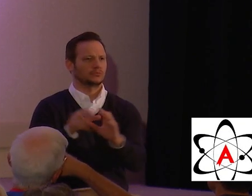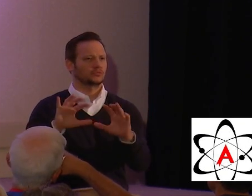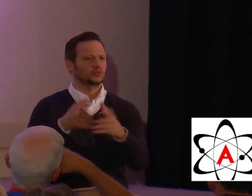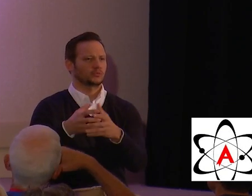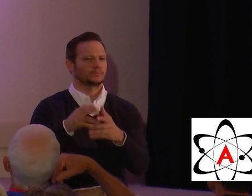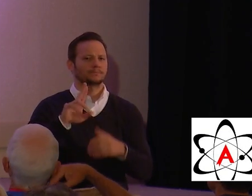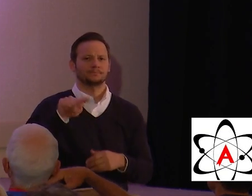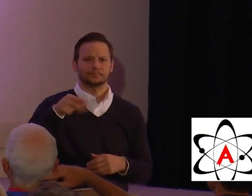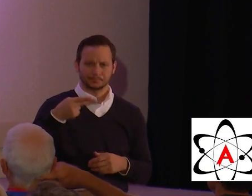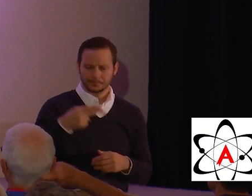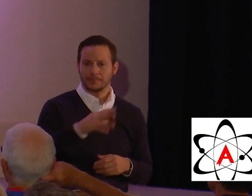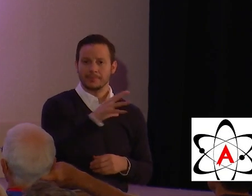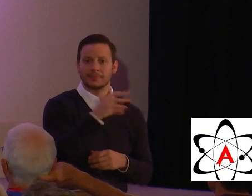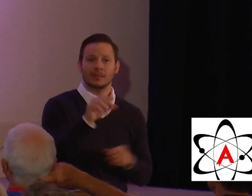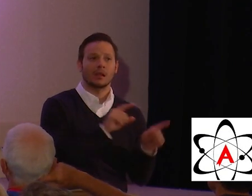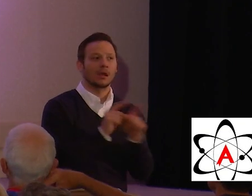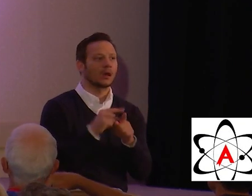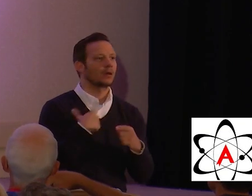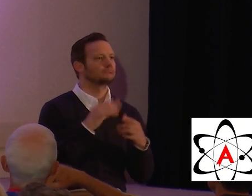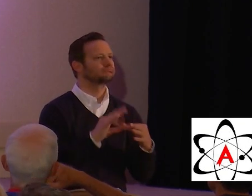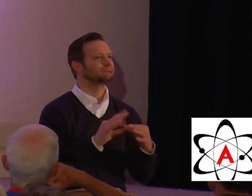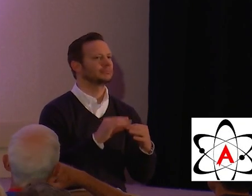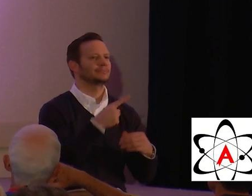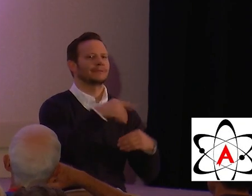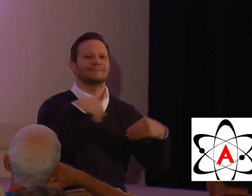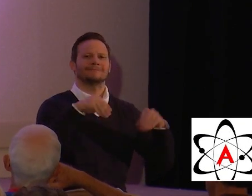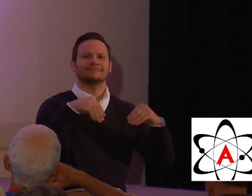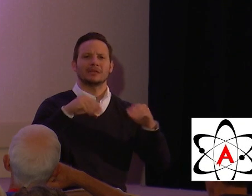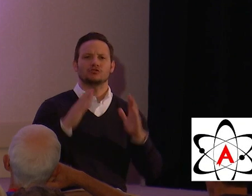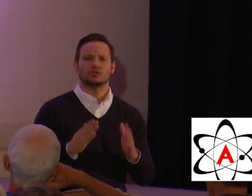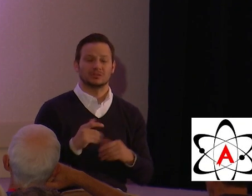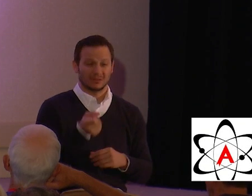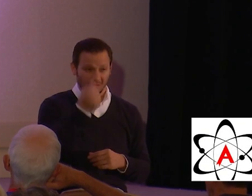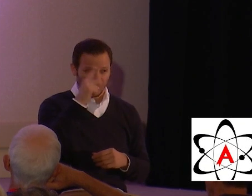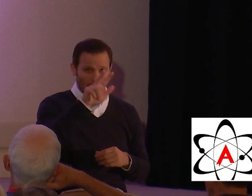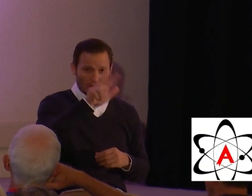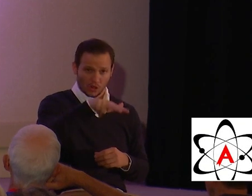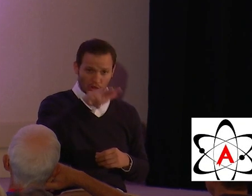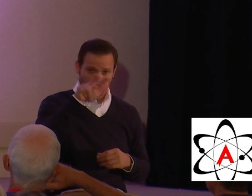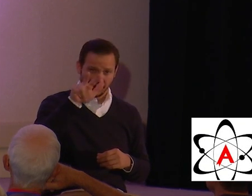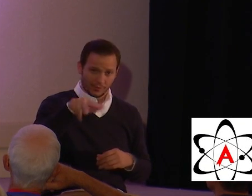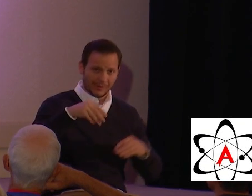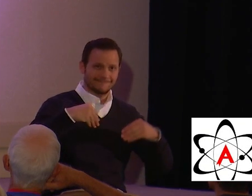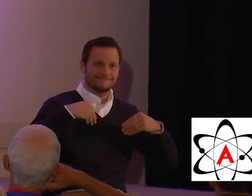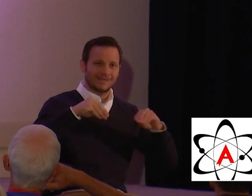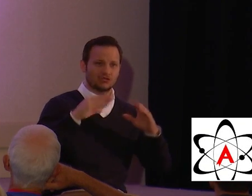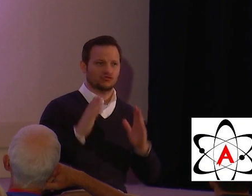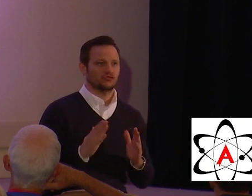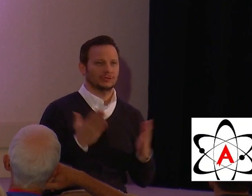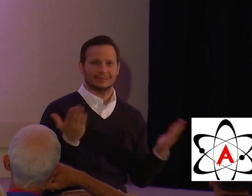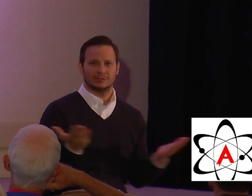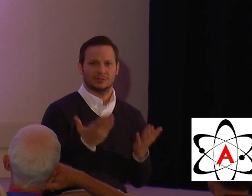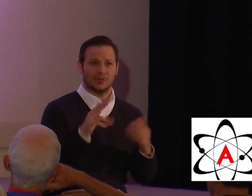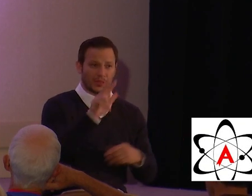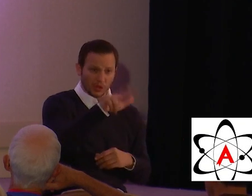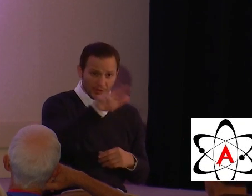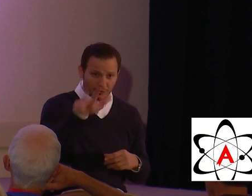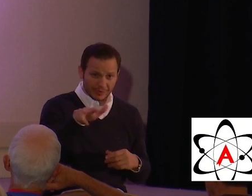it, let's talk about the vendors. We have 33 vendors here,